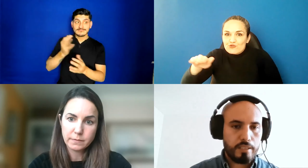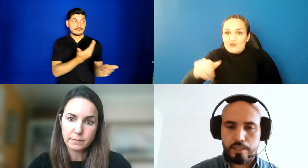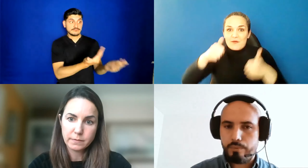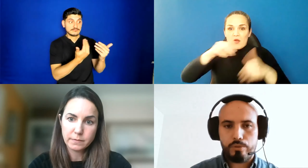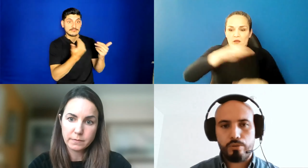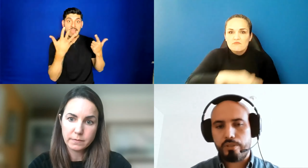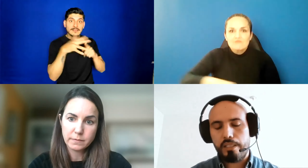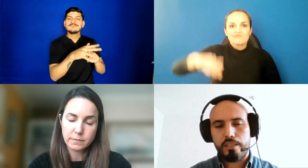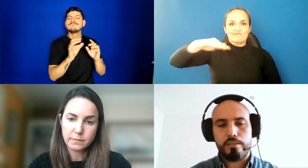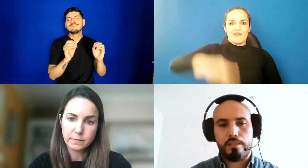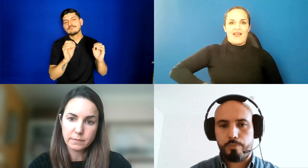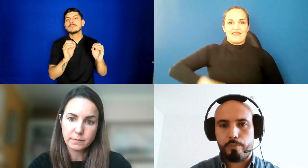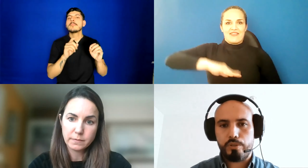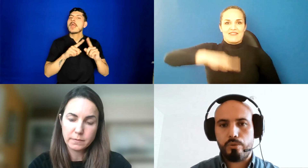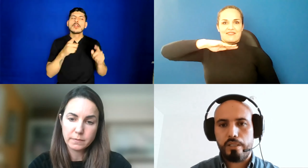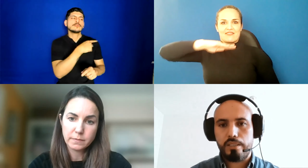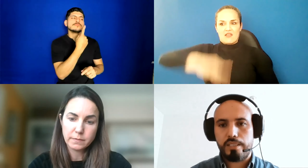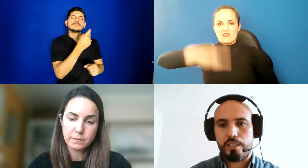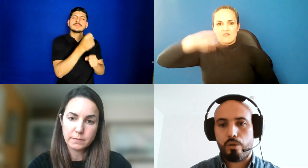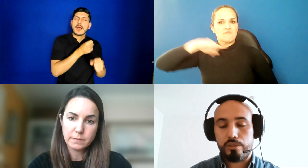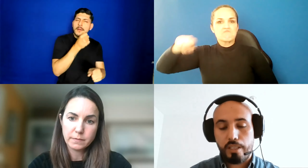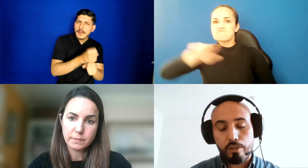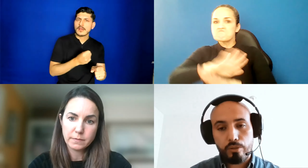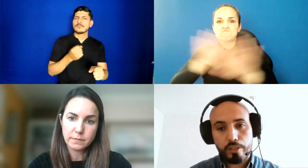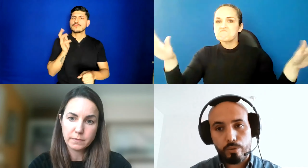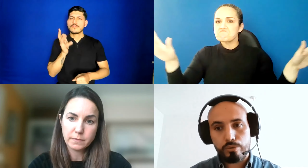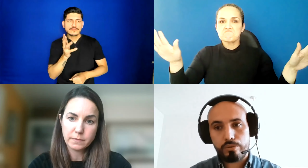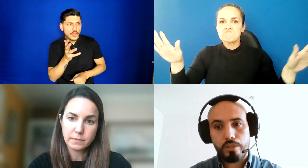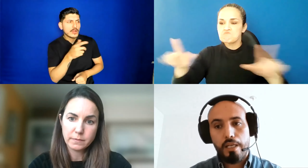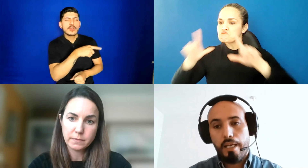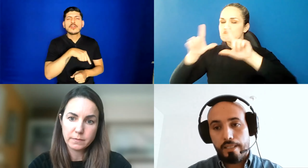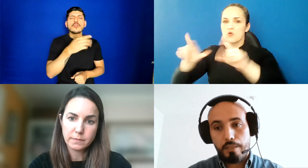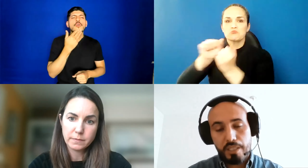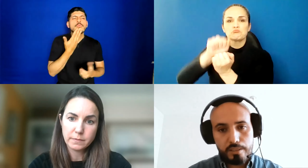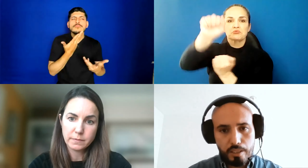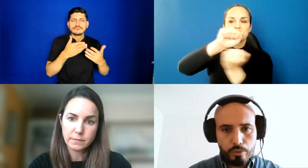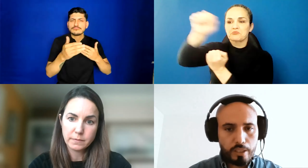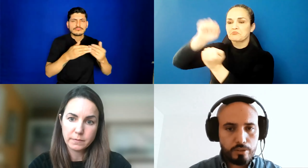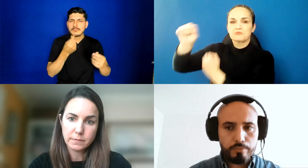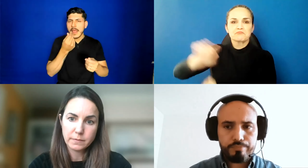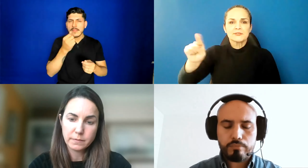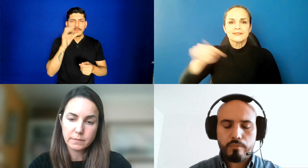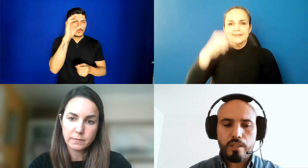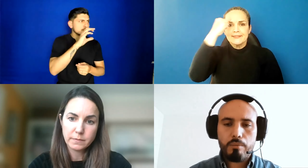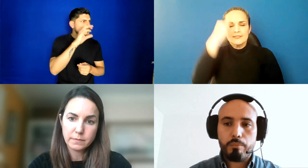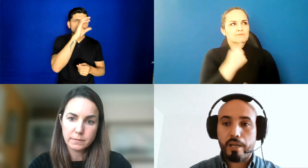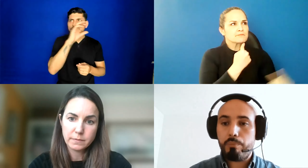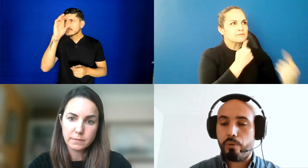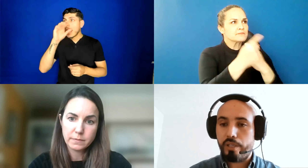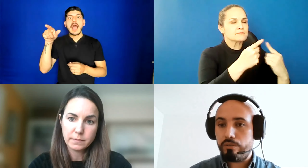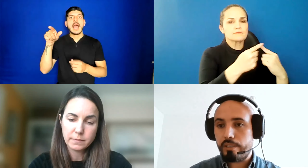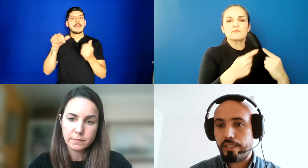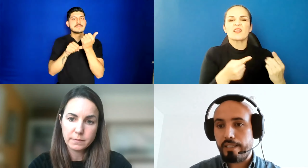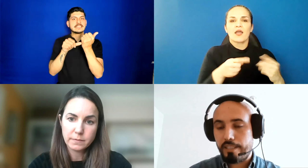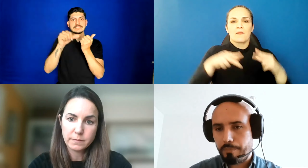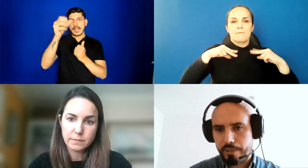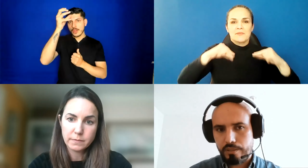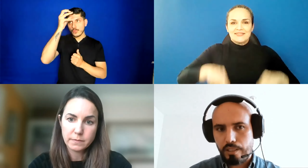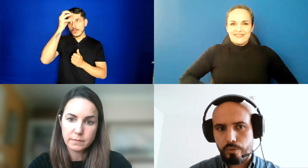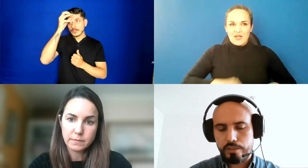was broadened immensely through this project. We obtained resources from the Ministry